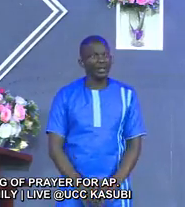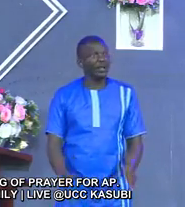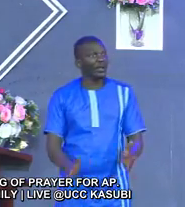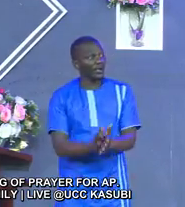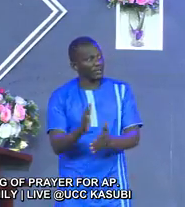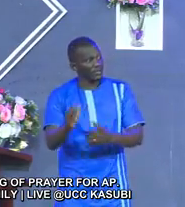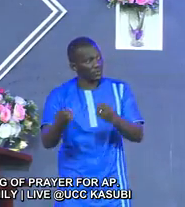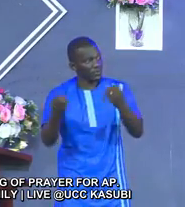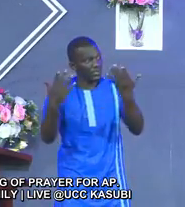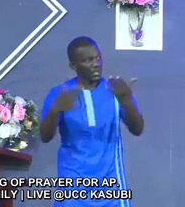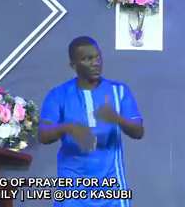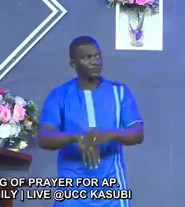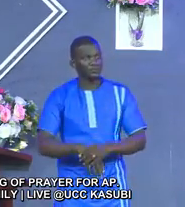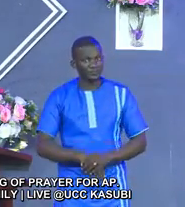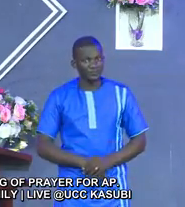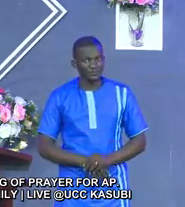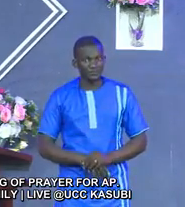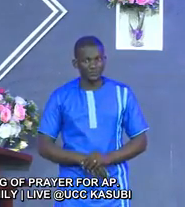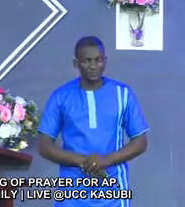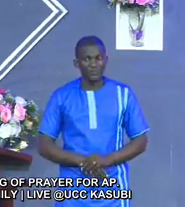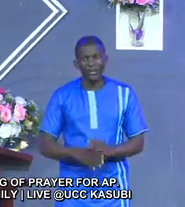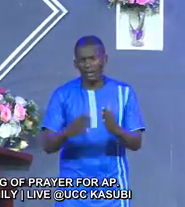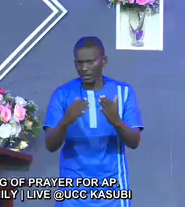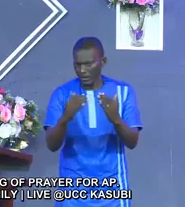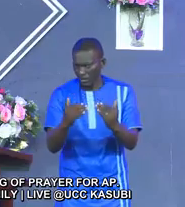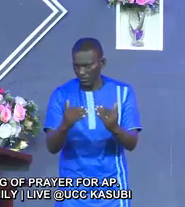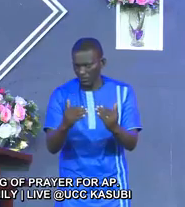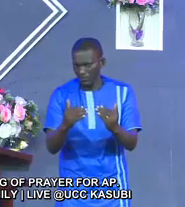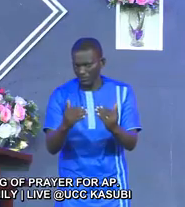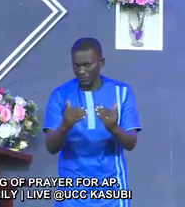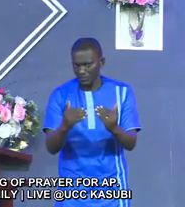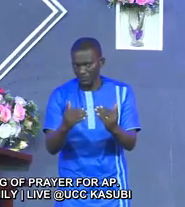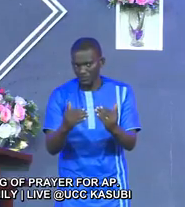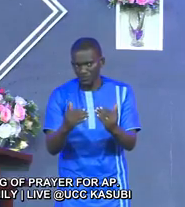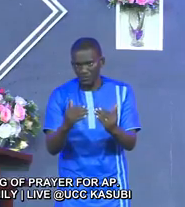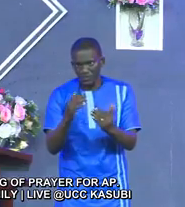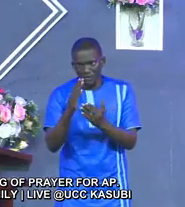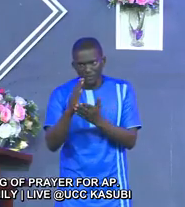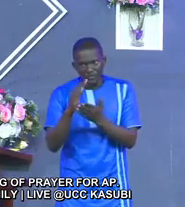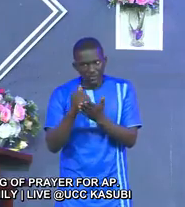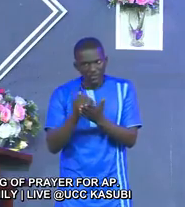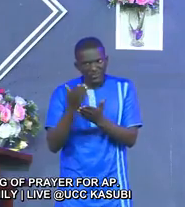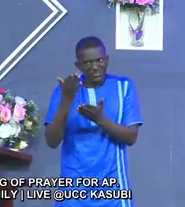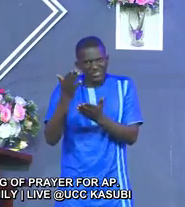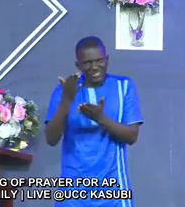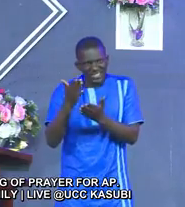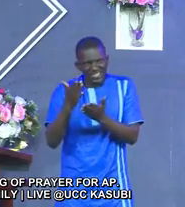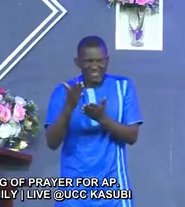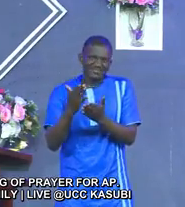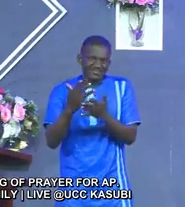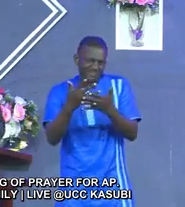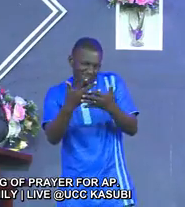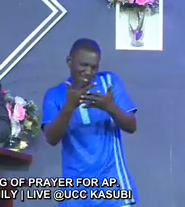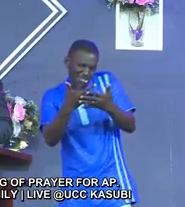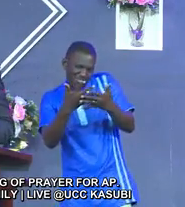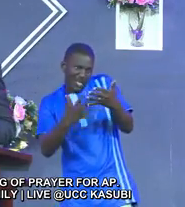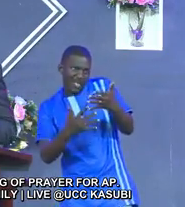Hallelujah. Amen. Now, because there are a couple of lines and I don't have time,